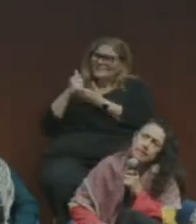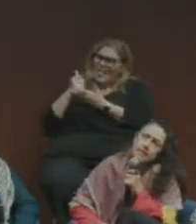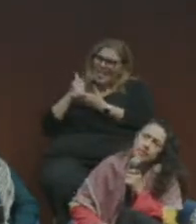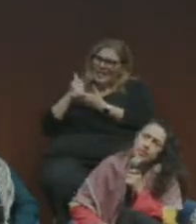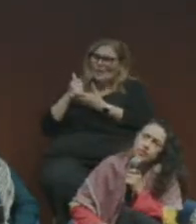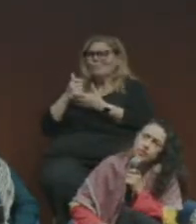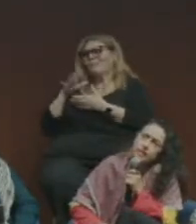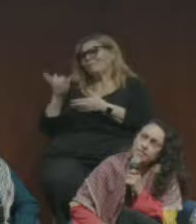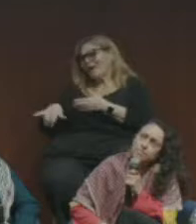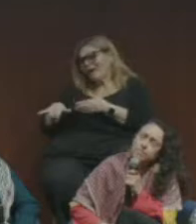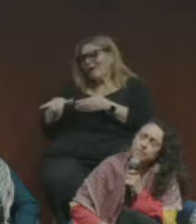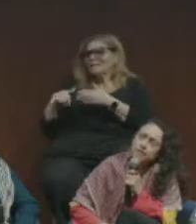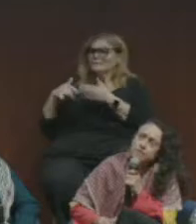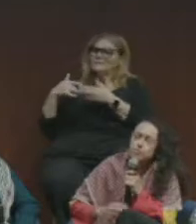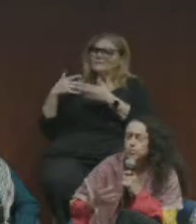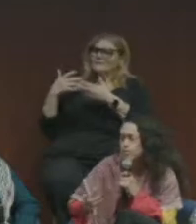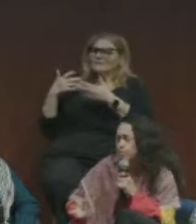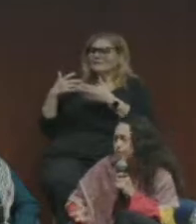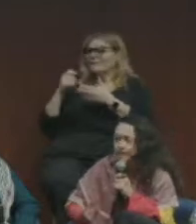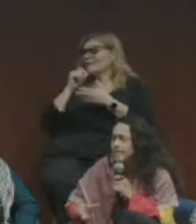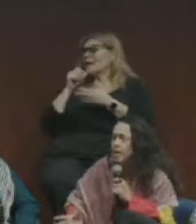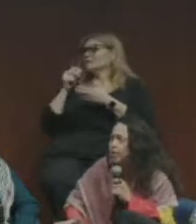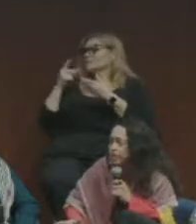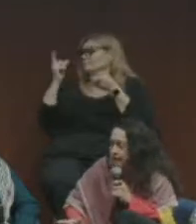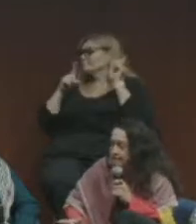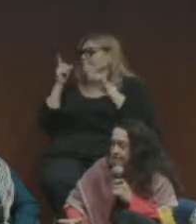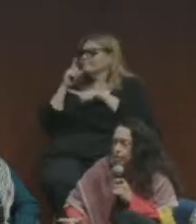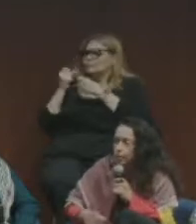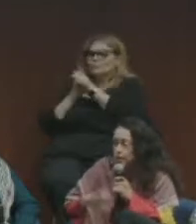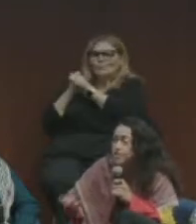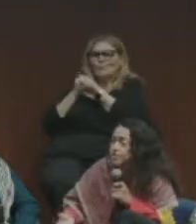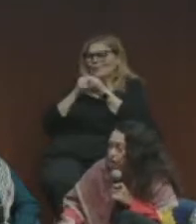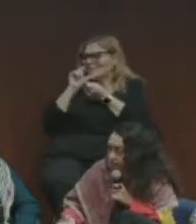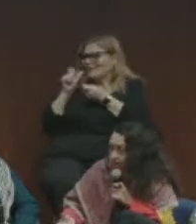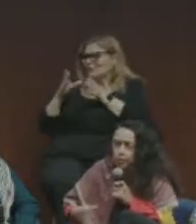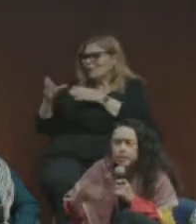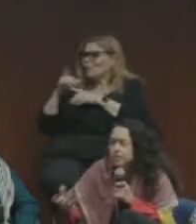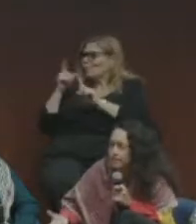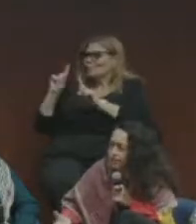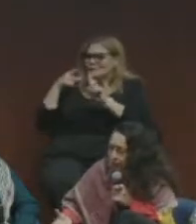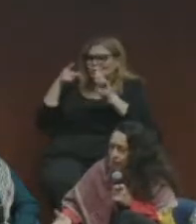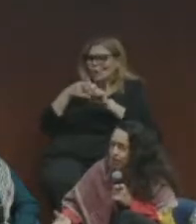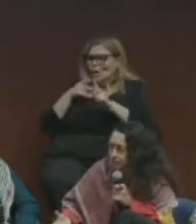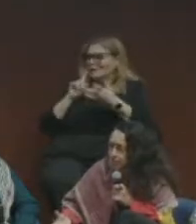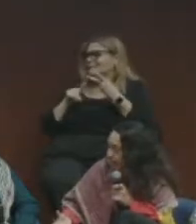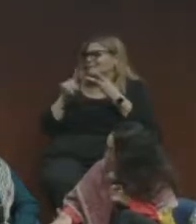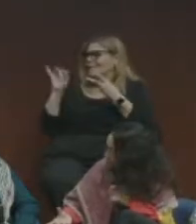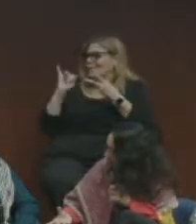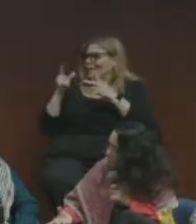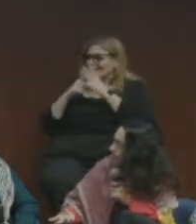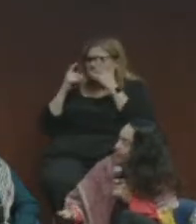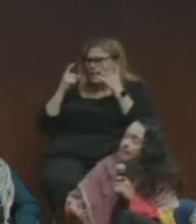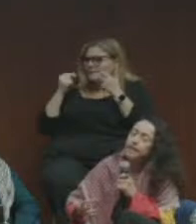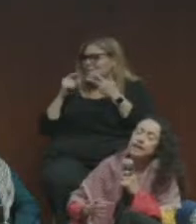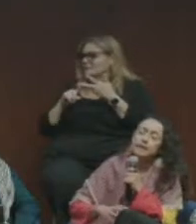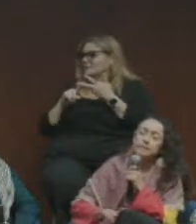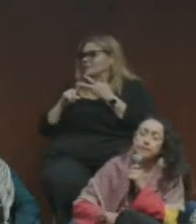that's, you know, that's mutual support. That's not organizing. You know, where's the target? Who are the, you know, what are the demands,